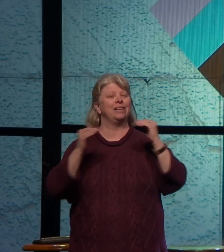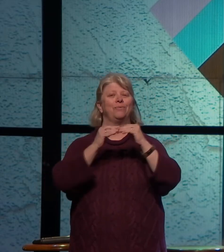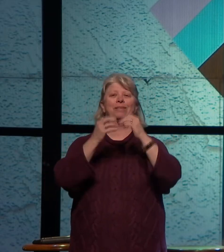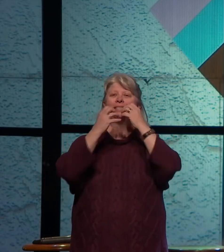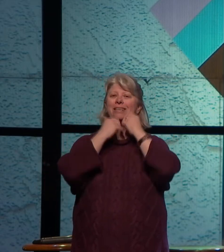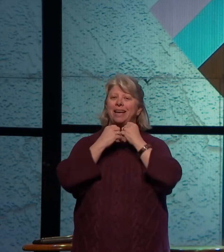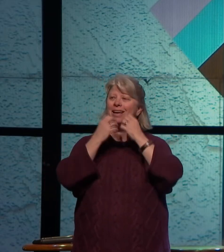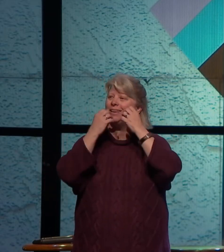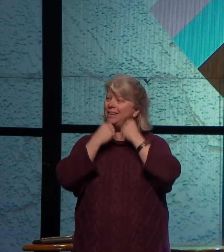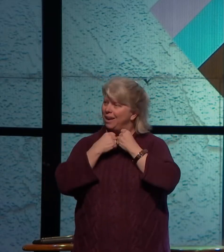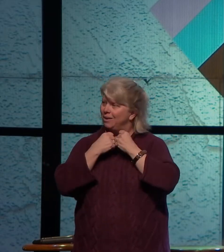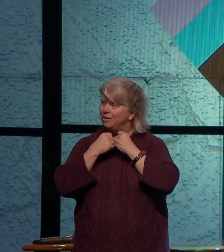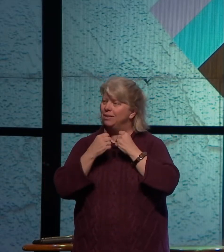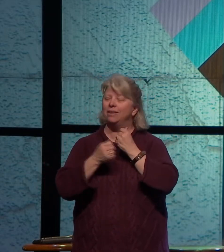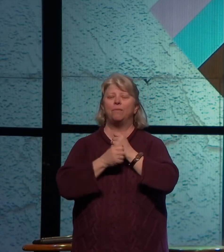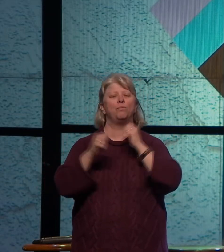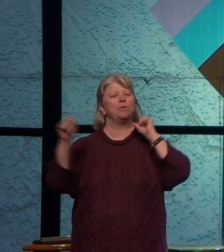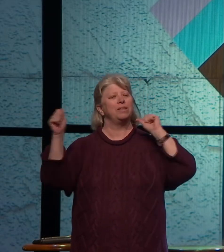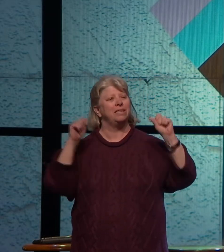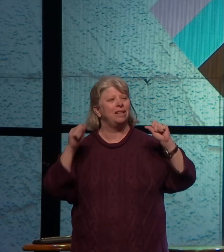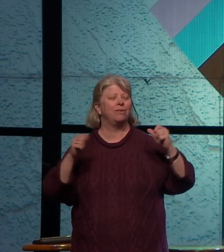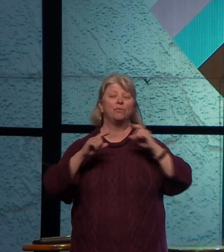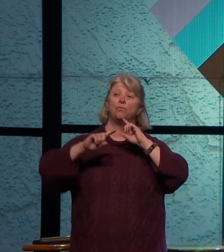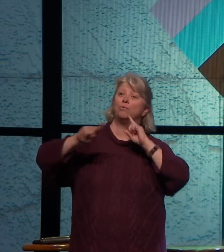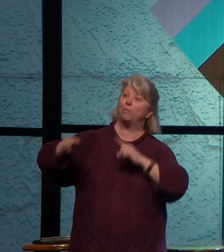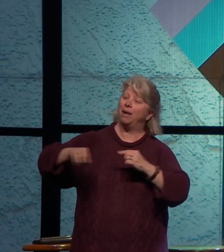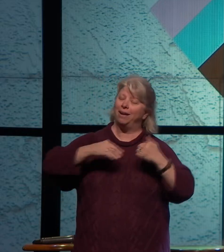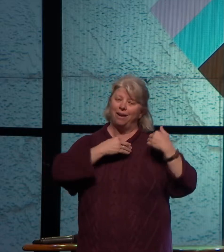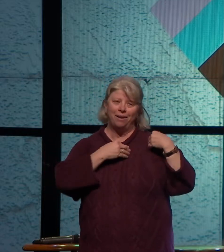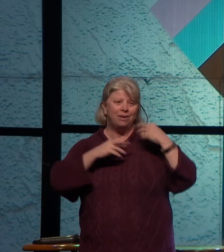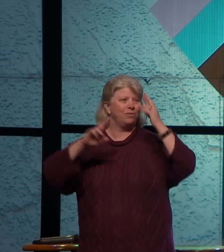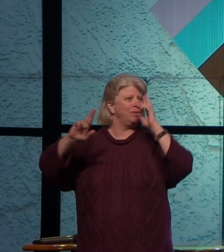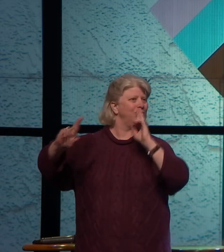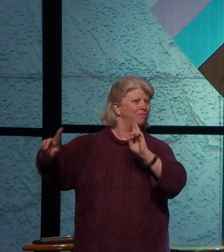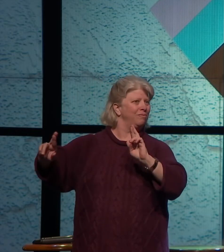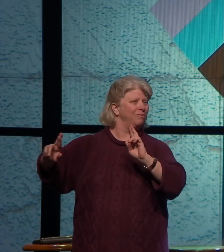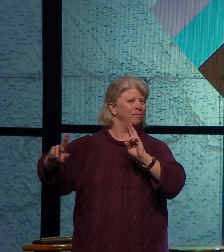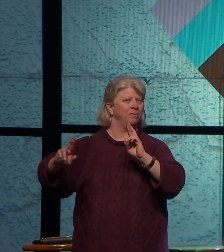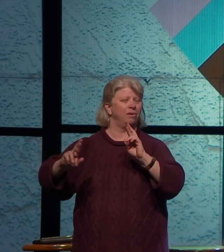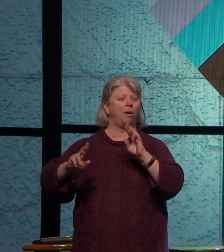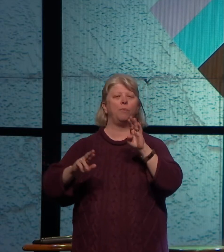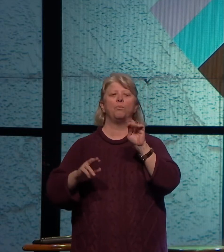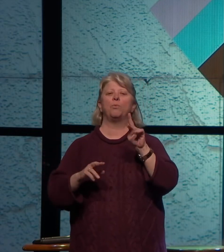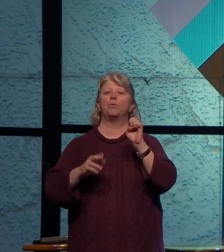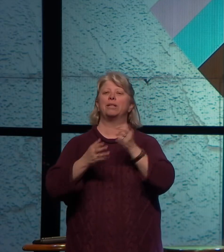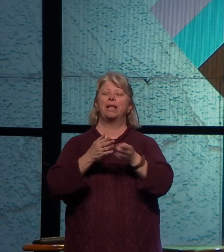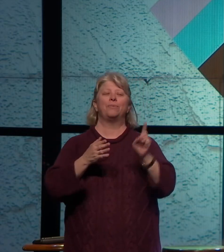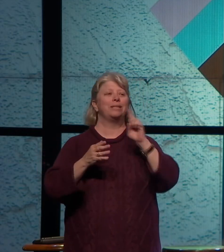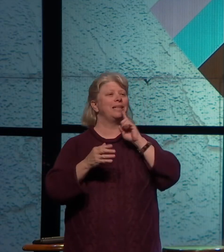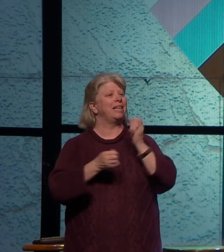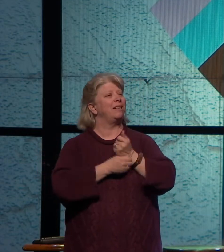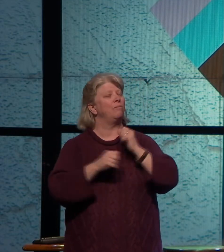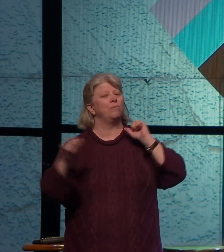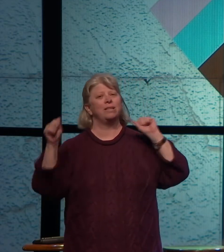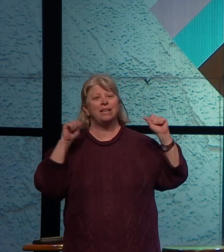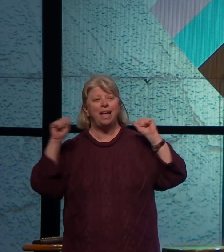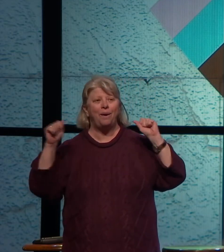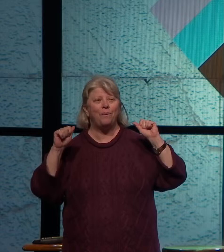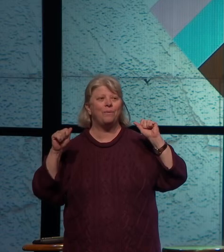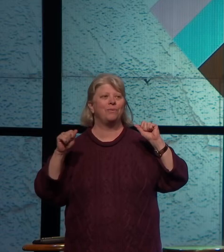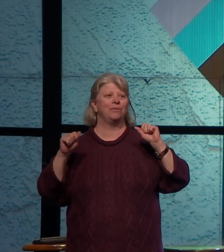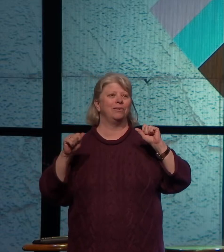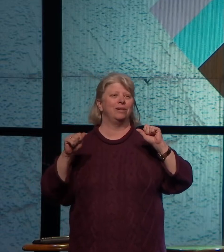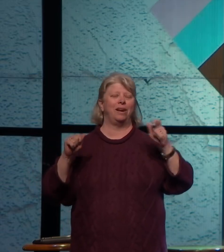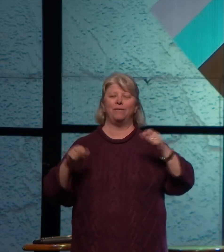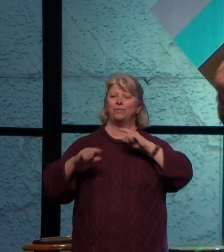It cares. Love that is louder is responsible and respectful. Brooke last week said that love that is louder, she talked about you have to